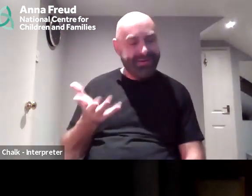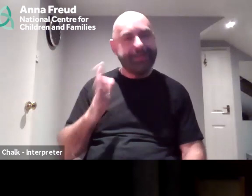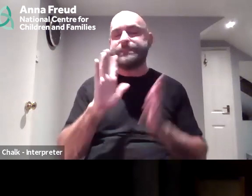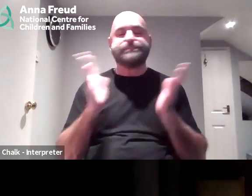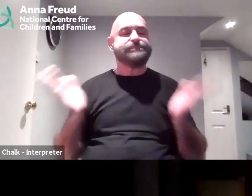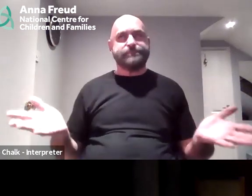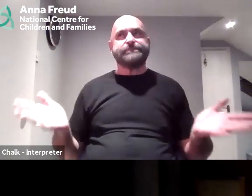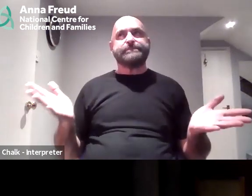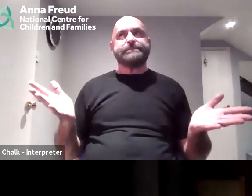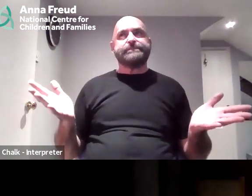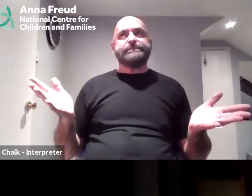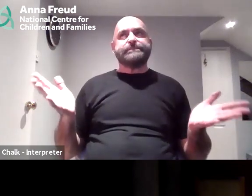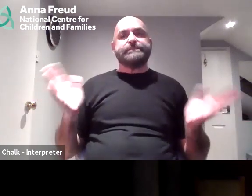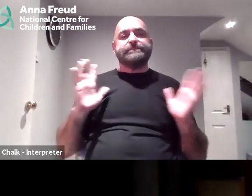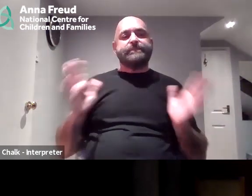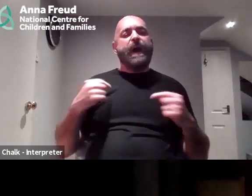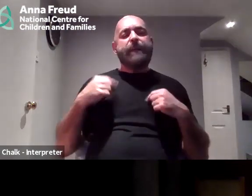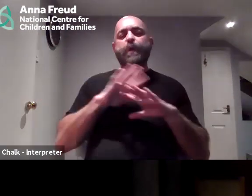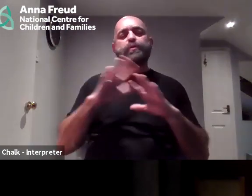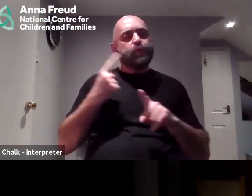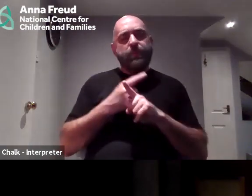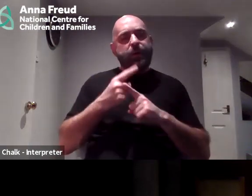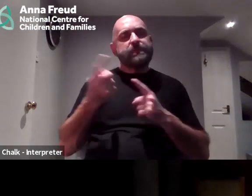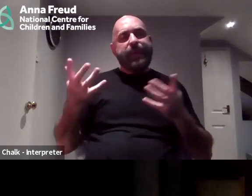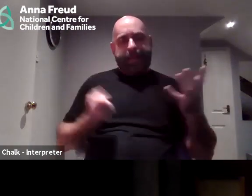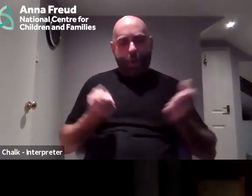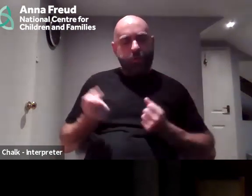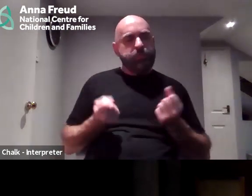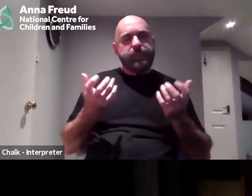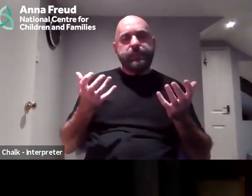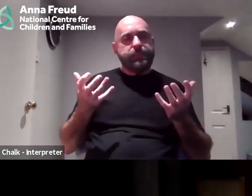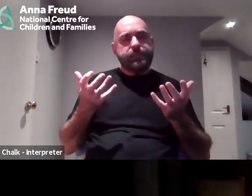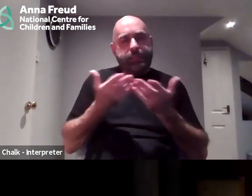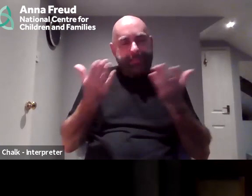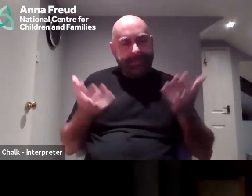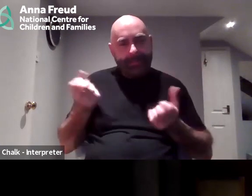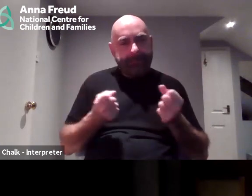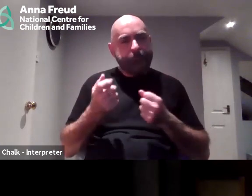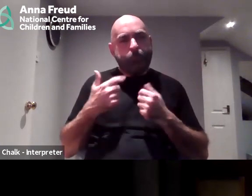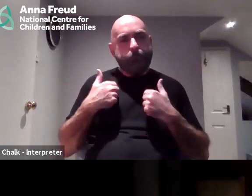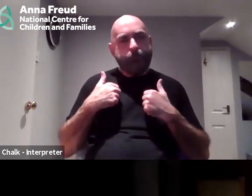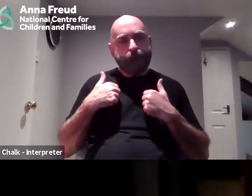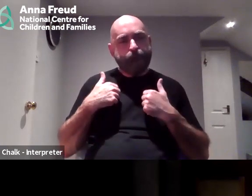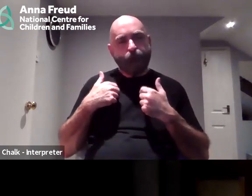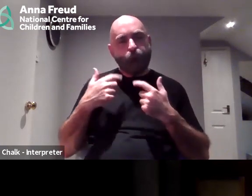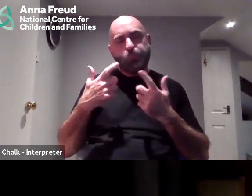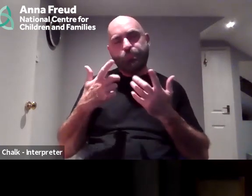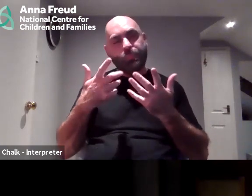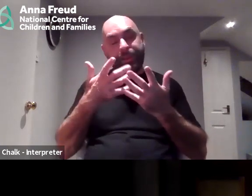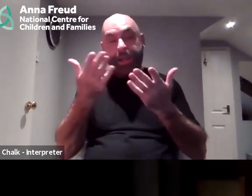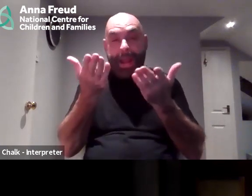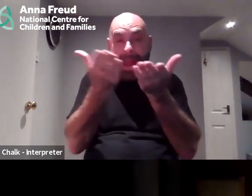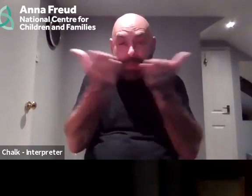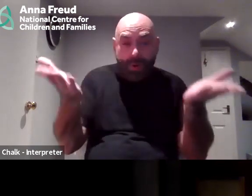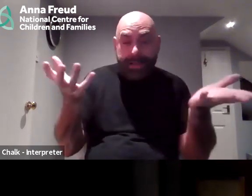firstly, I'm not only talking about inequality of income, and I can't foresee a society where we'd have equality